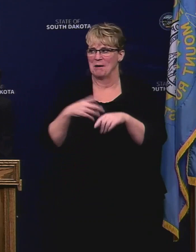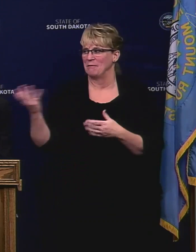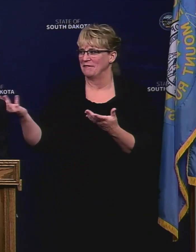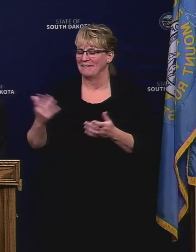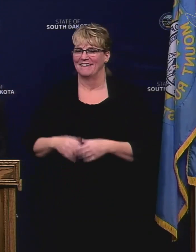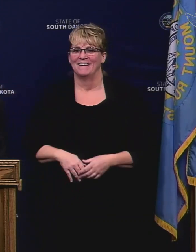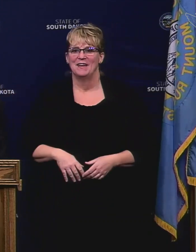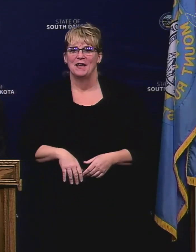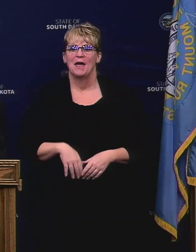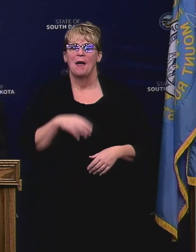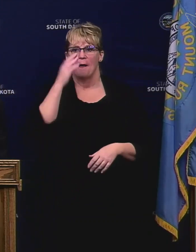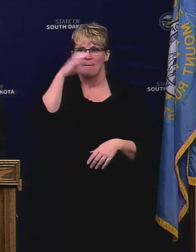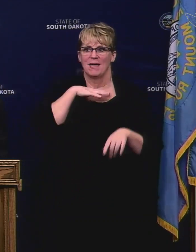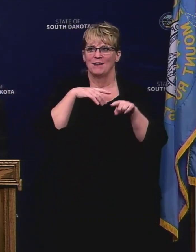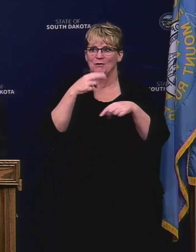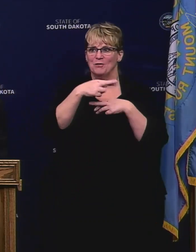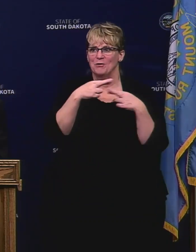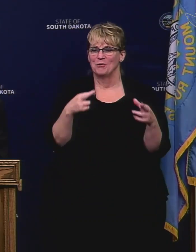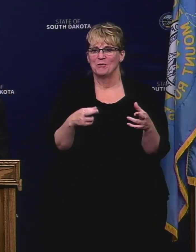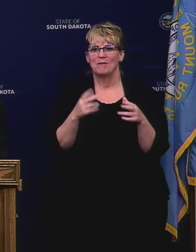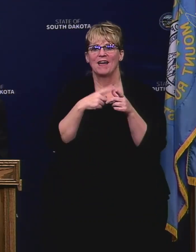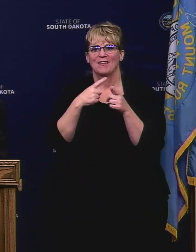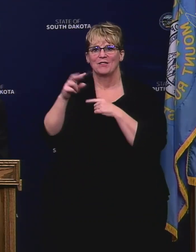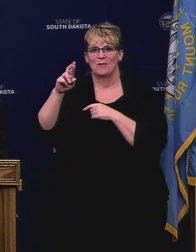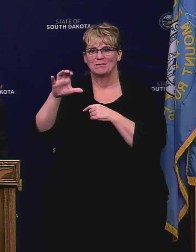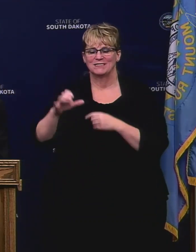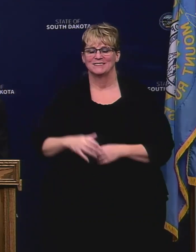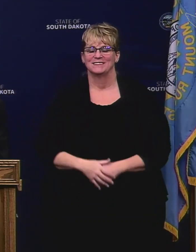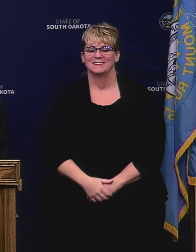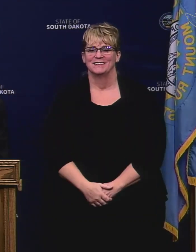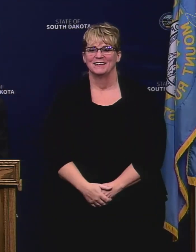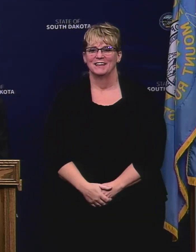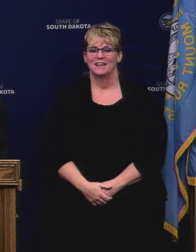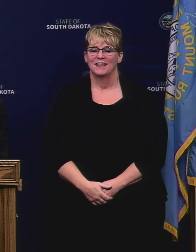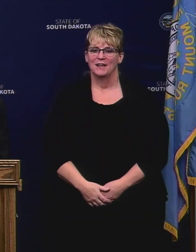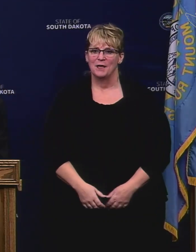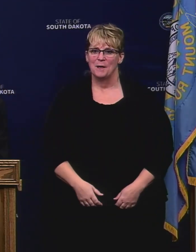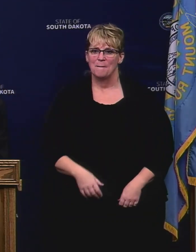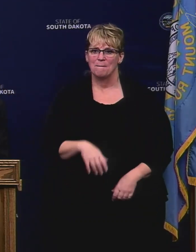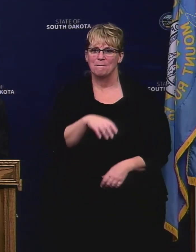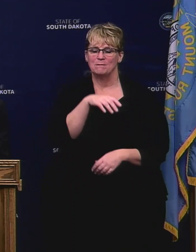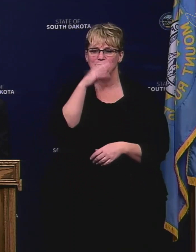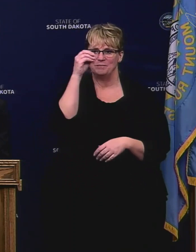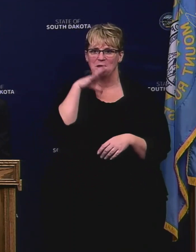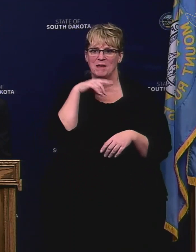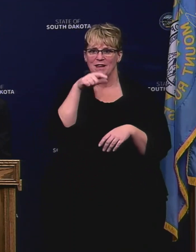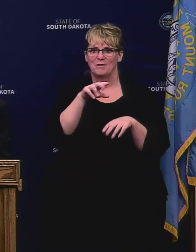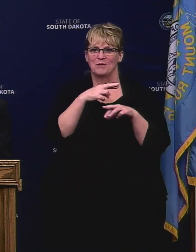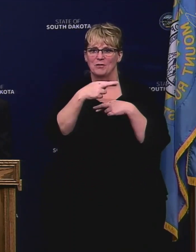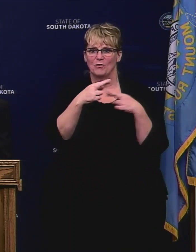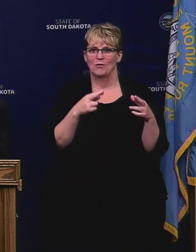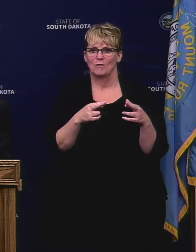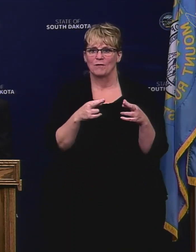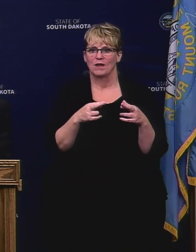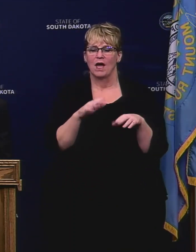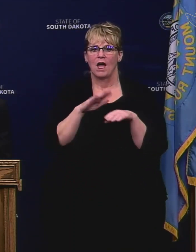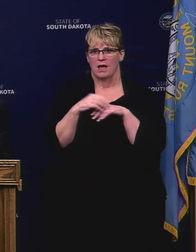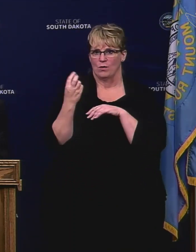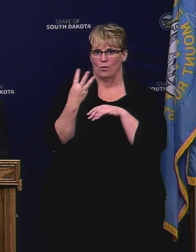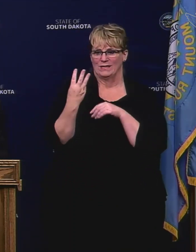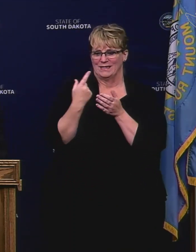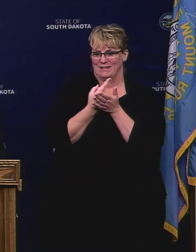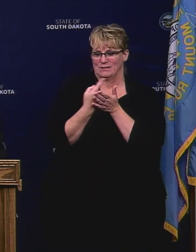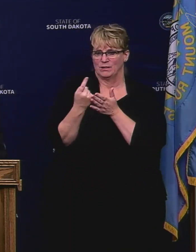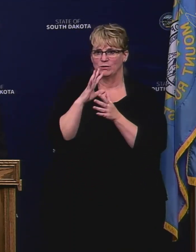Let's go to Patrick in the room, and then we will go to the Rapid City Journal. Thank you. Patrick Callahan, South Dakota Broadcasters. We spoke on Wednesday